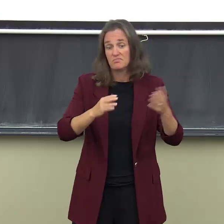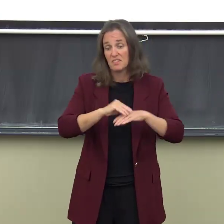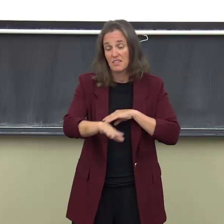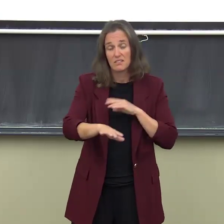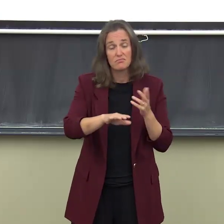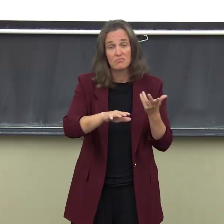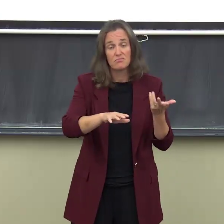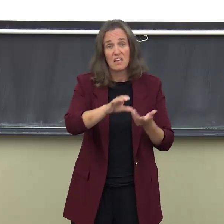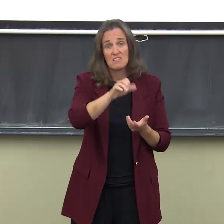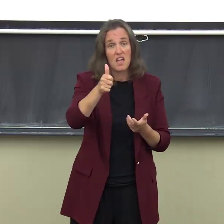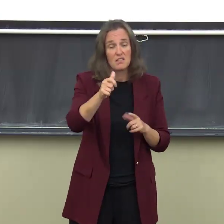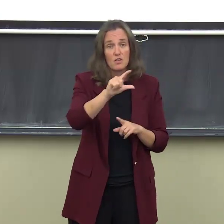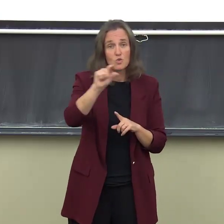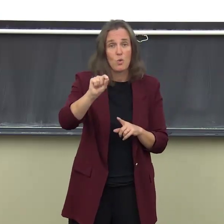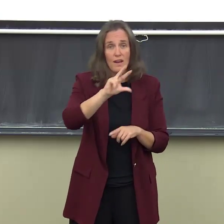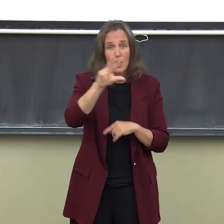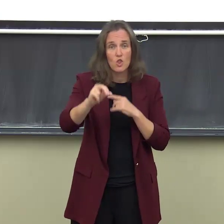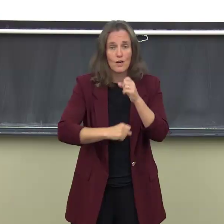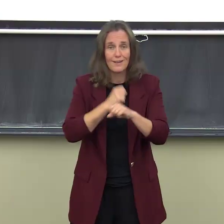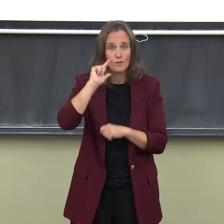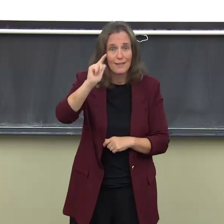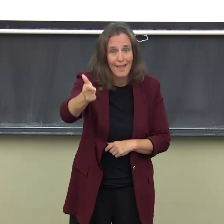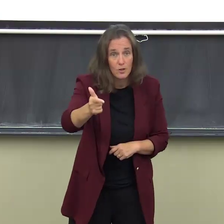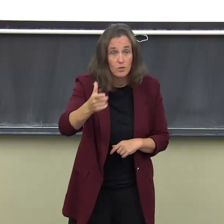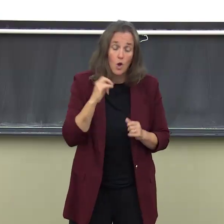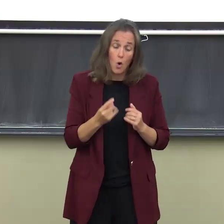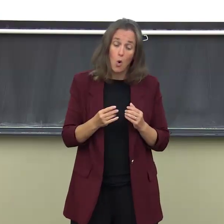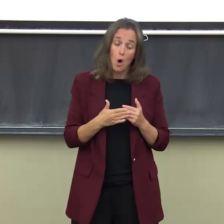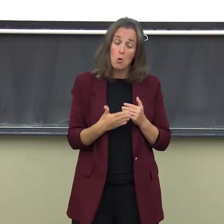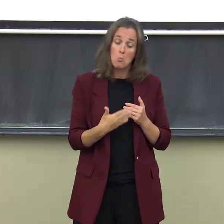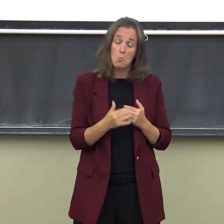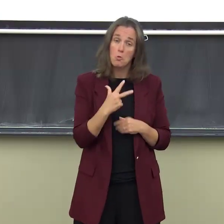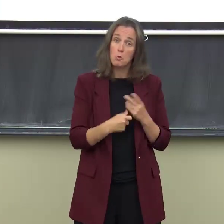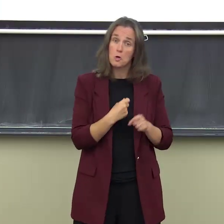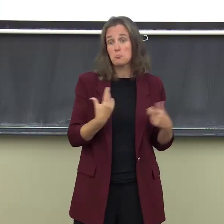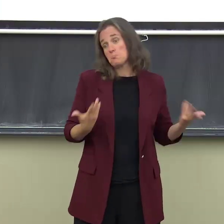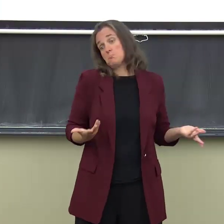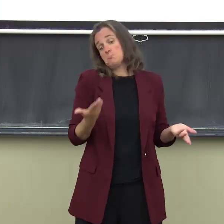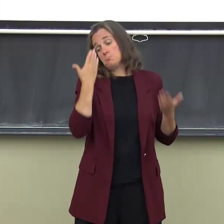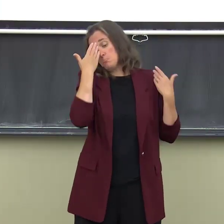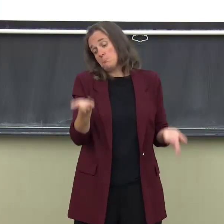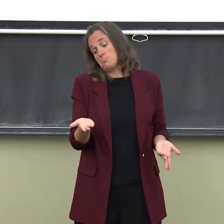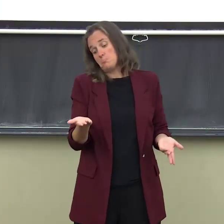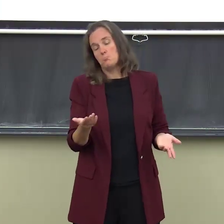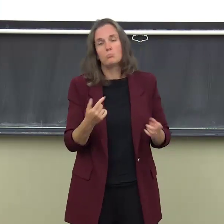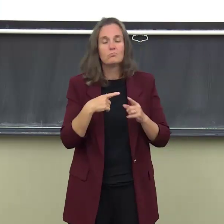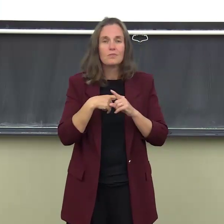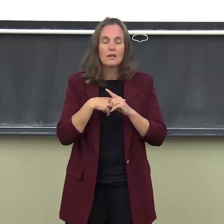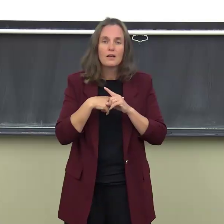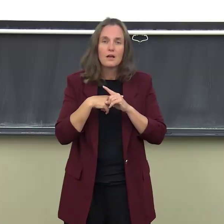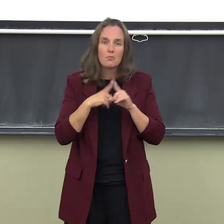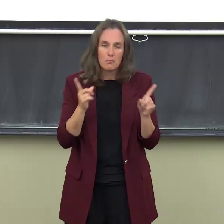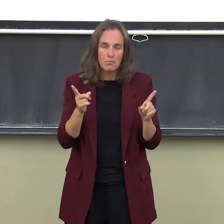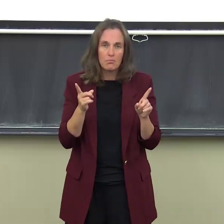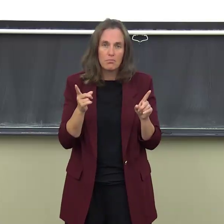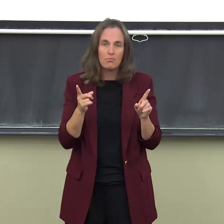30 years later, hopefully, maybe not, we don't know. But it's also countering